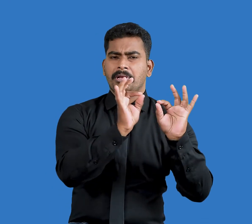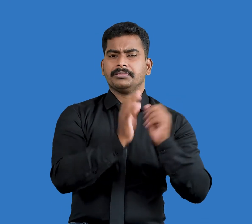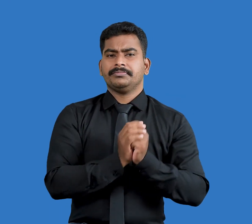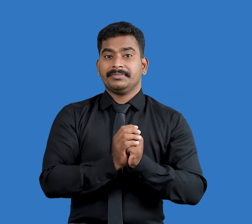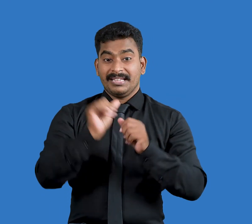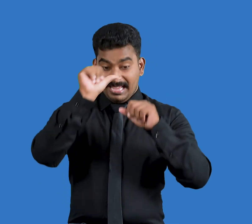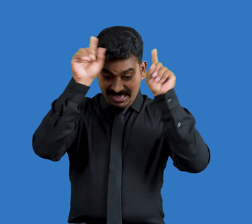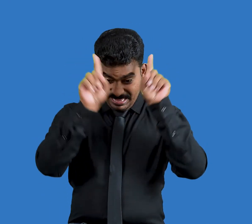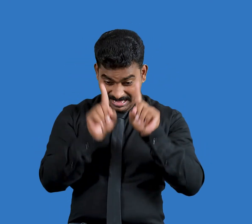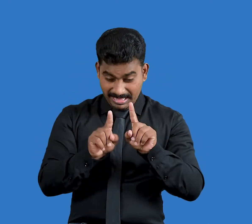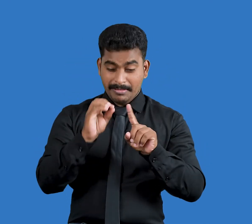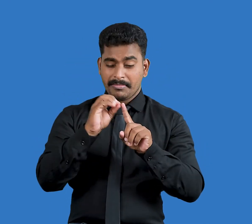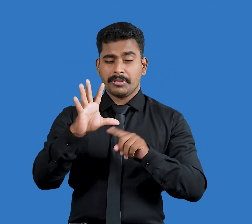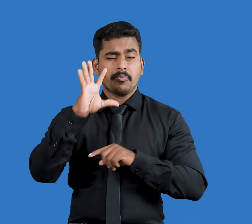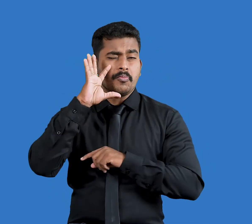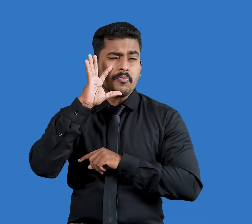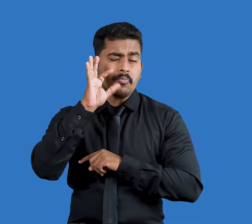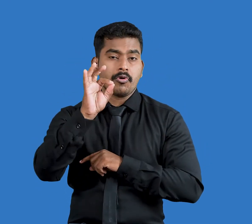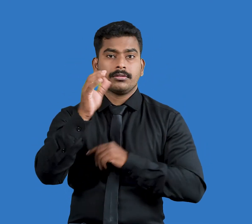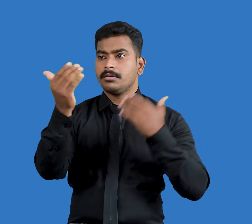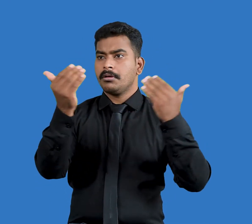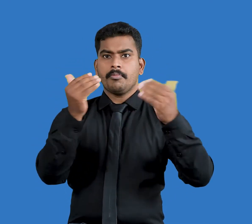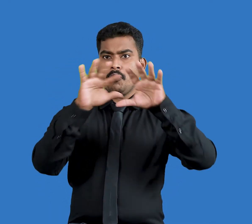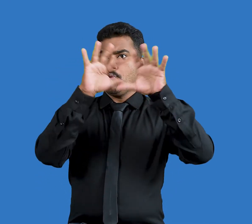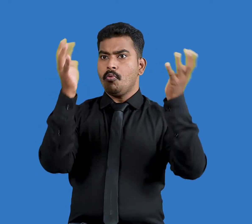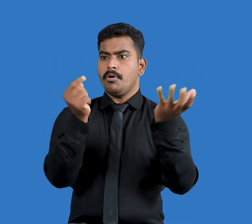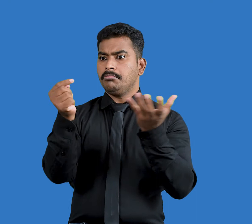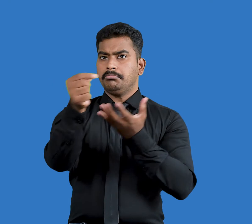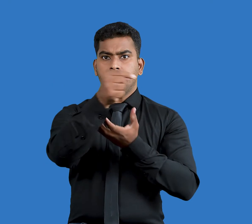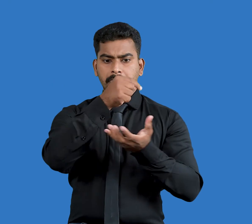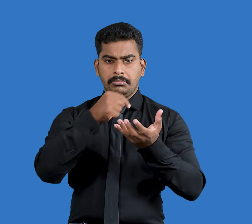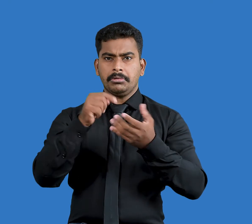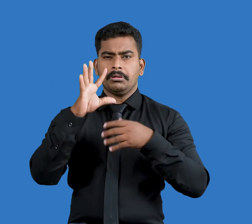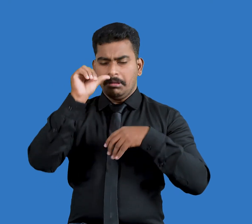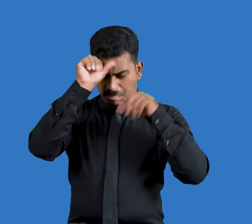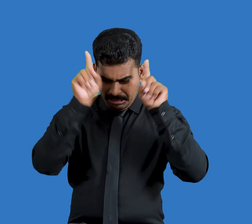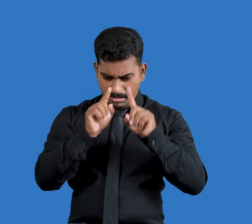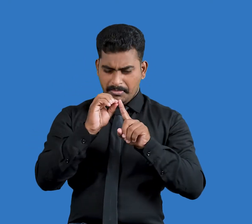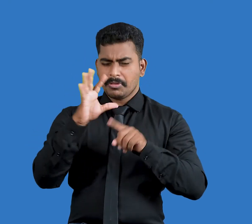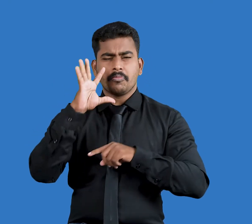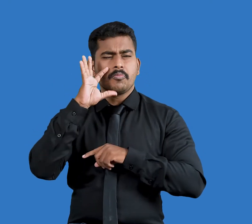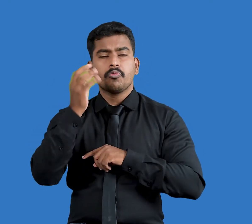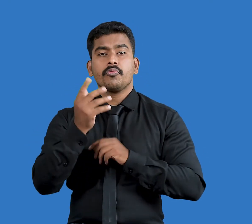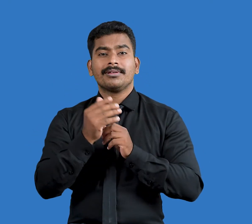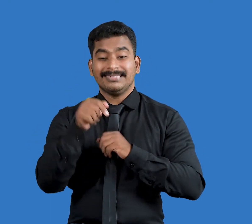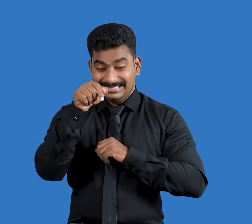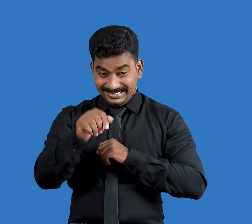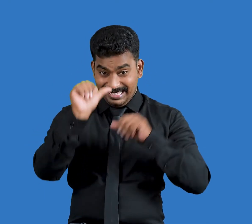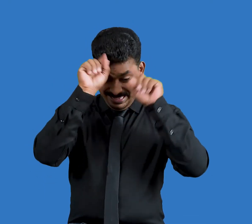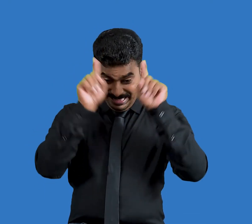need for palliative care is greater in India than in the West simply because disease specific treatment does not